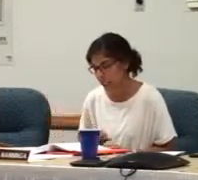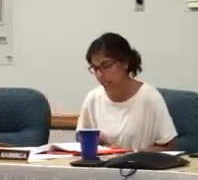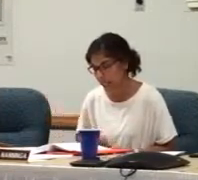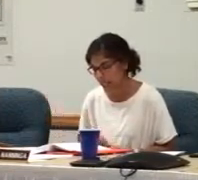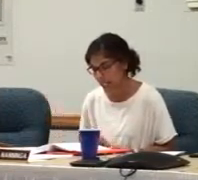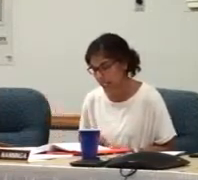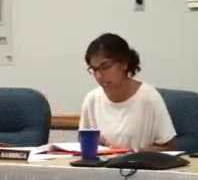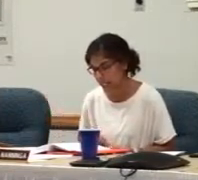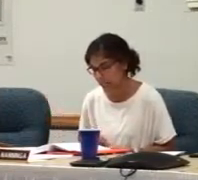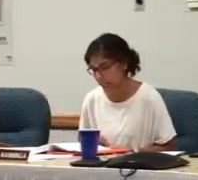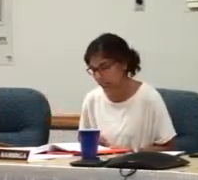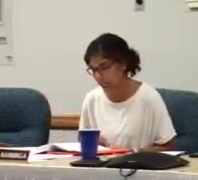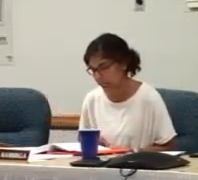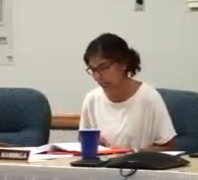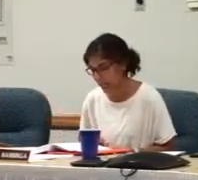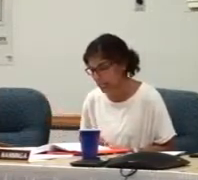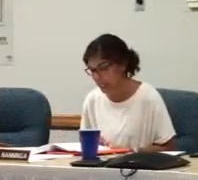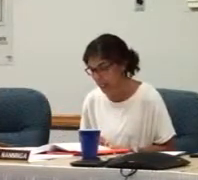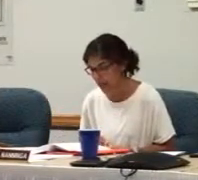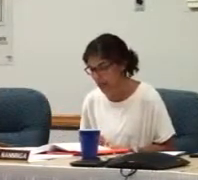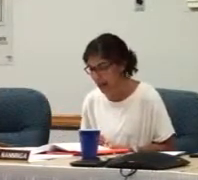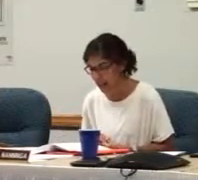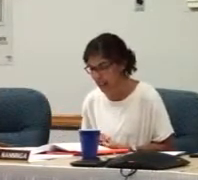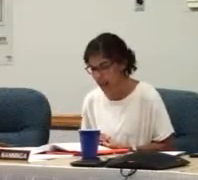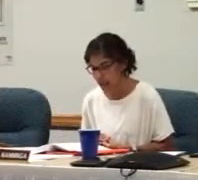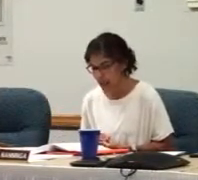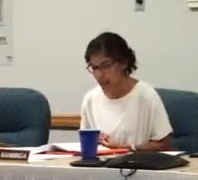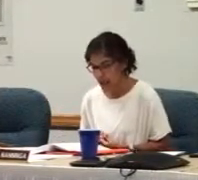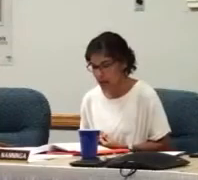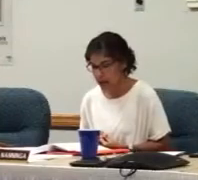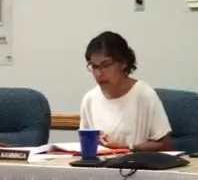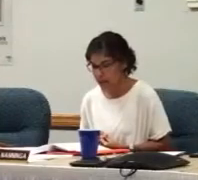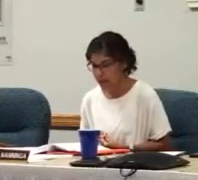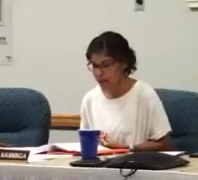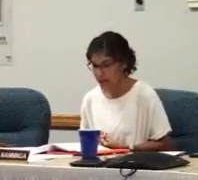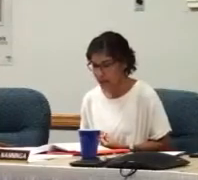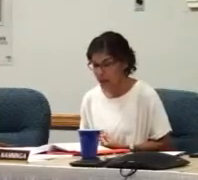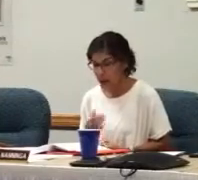are presenting and the dates of that.